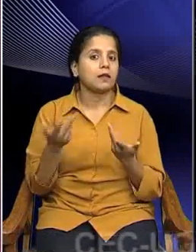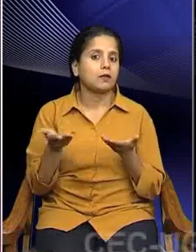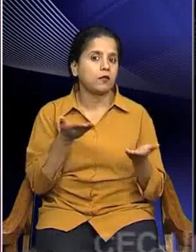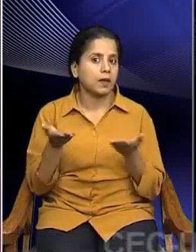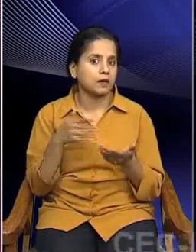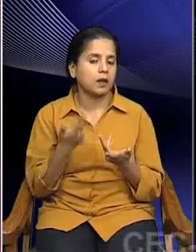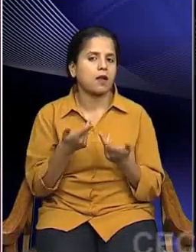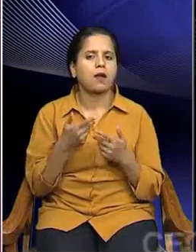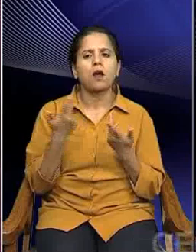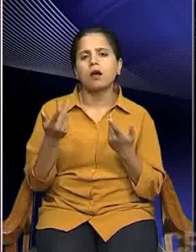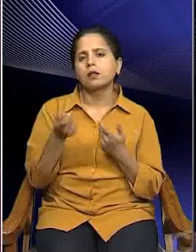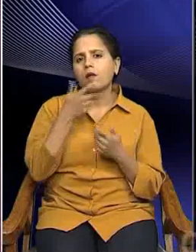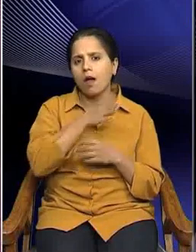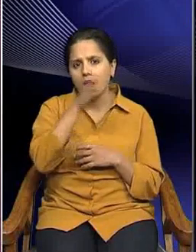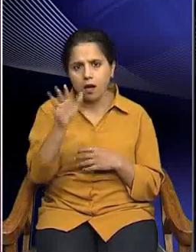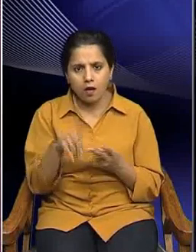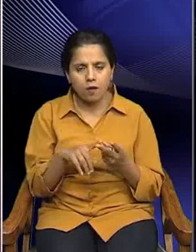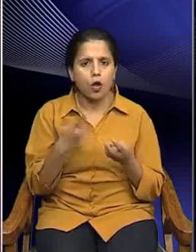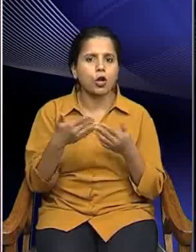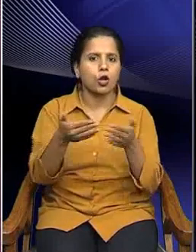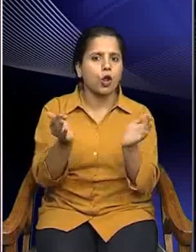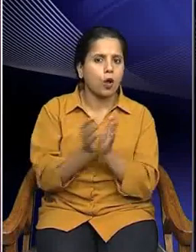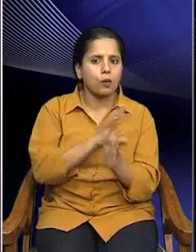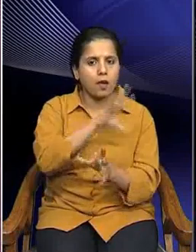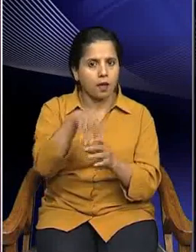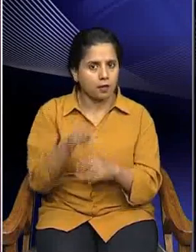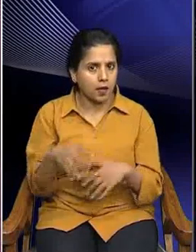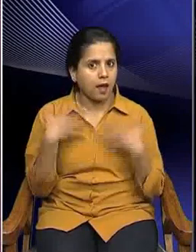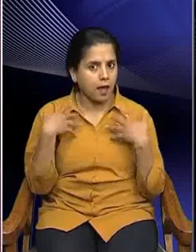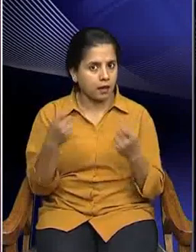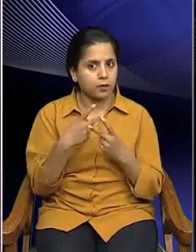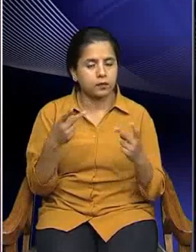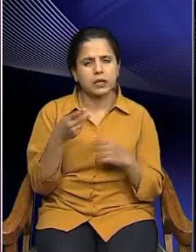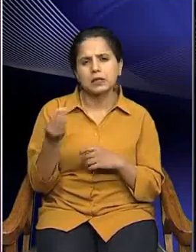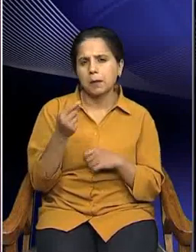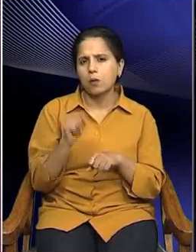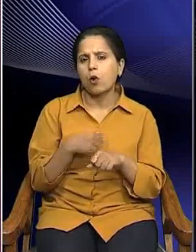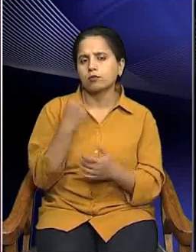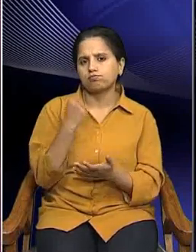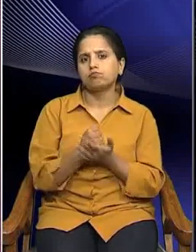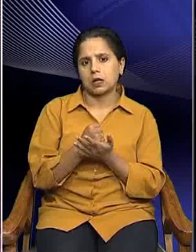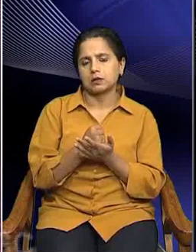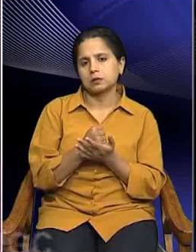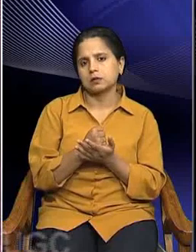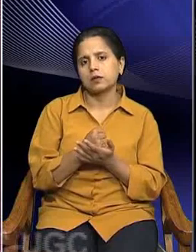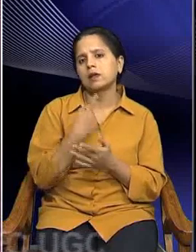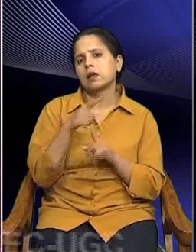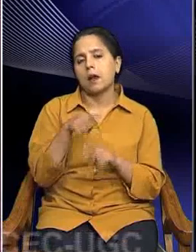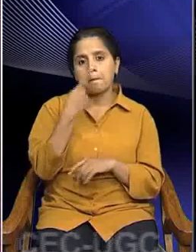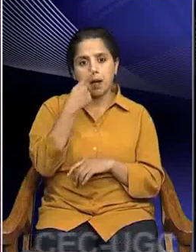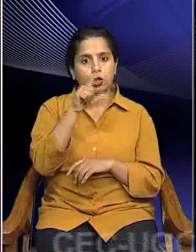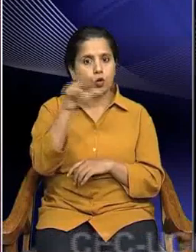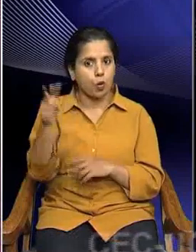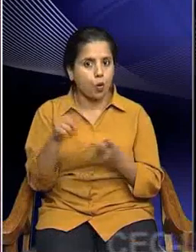primary health center or in the community health center, then there should be some opportunities where mother-in-laws